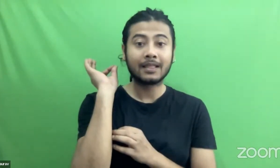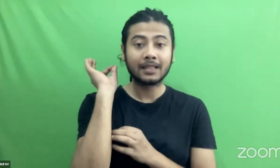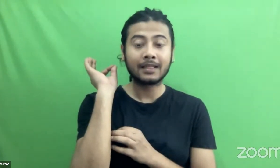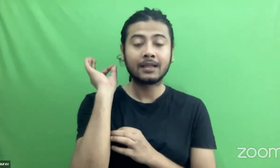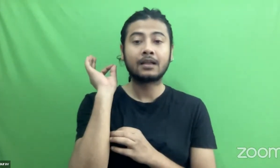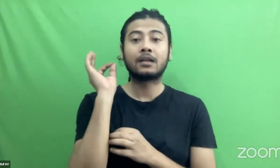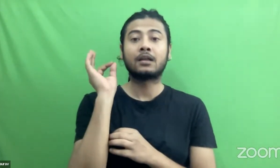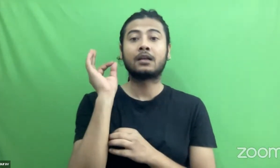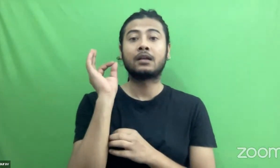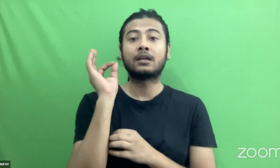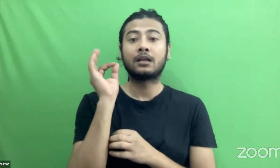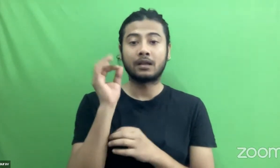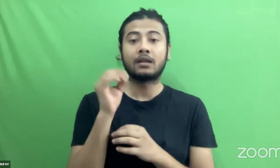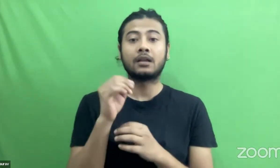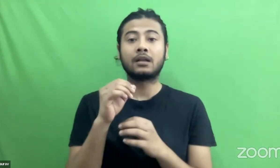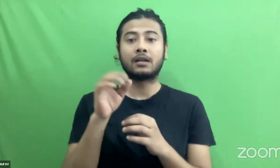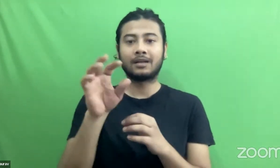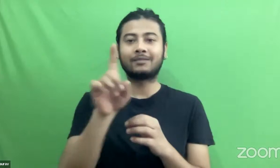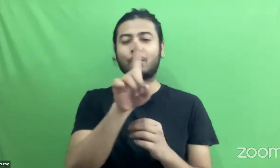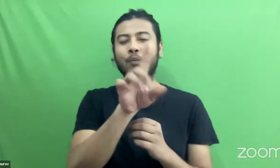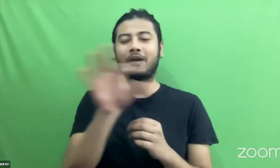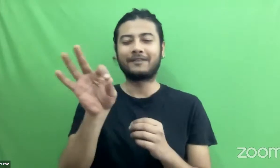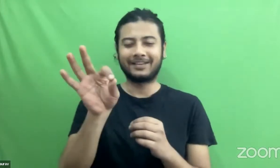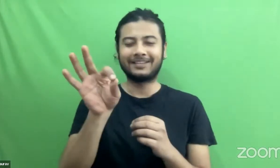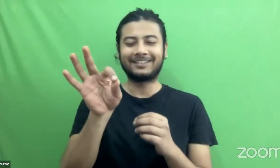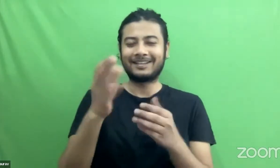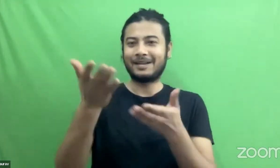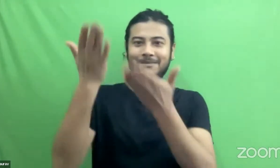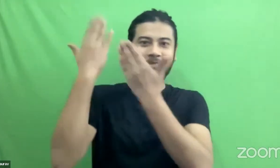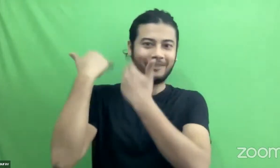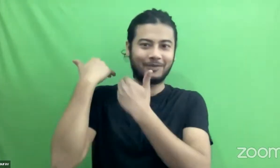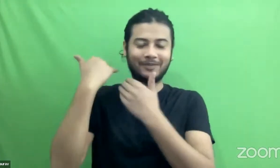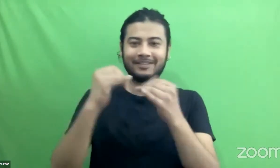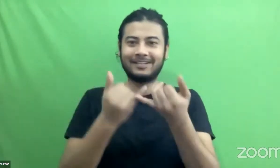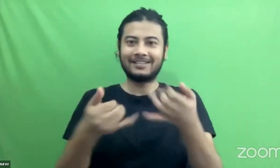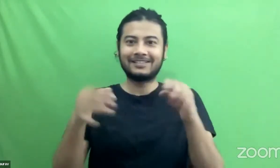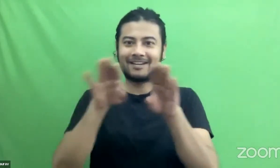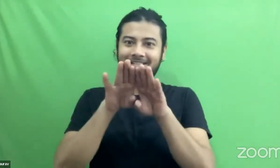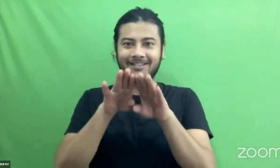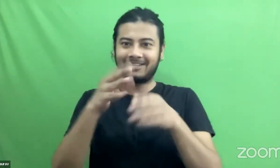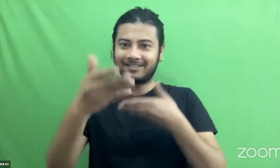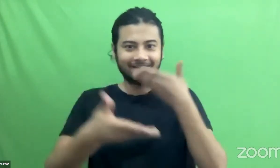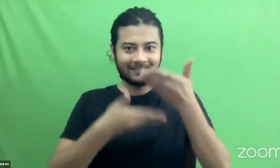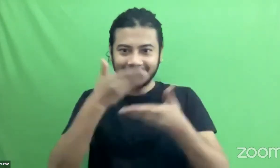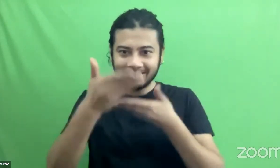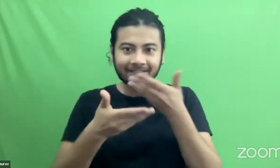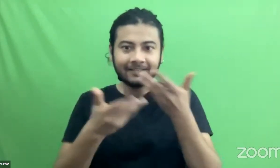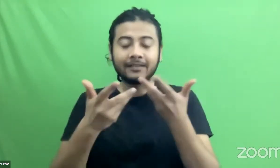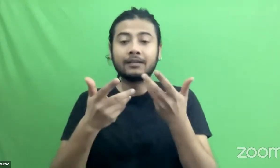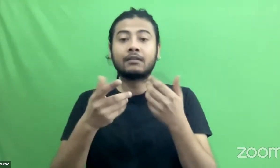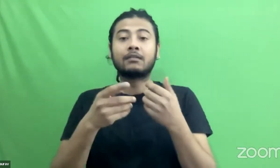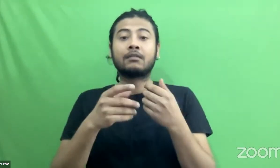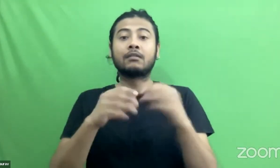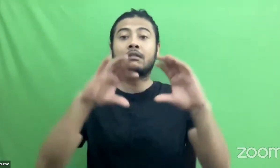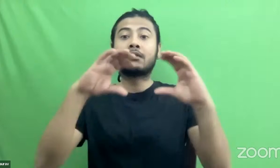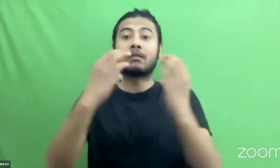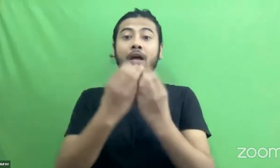of Bhakti Vriksha classes. So because I was realizing that not many people are able to remember the